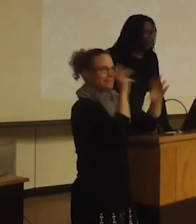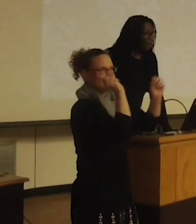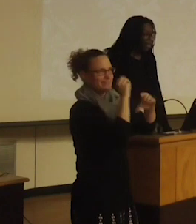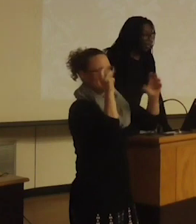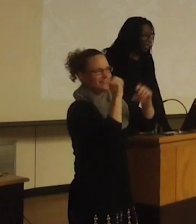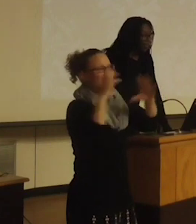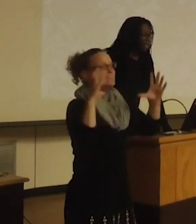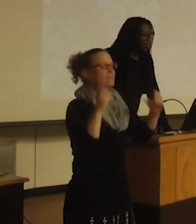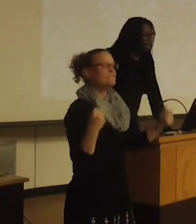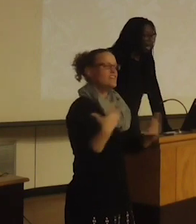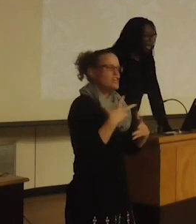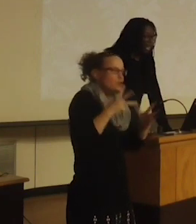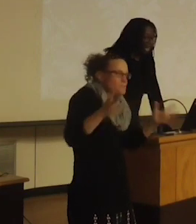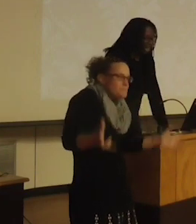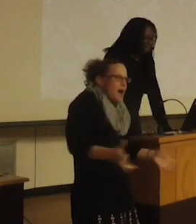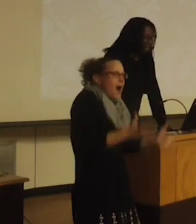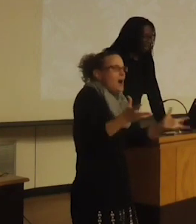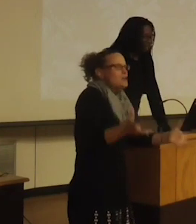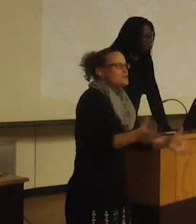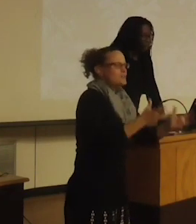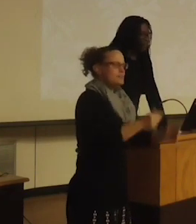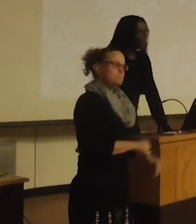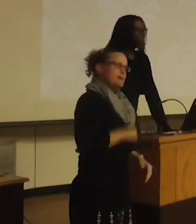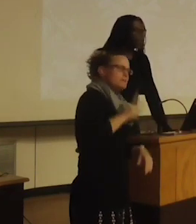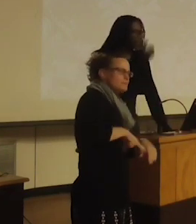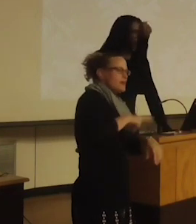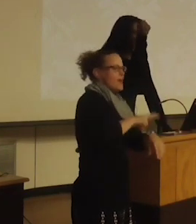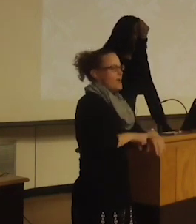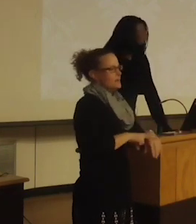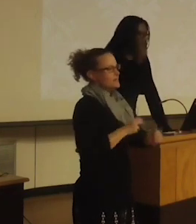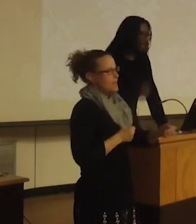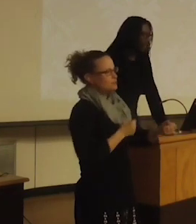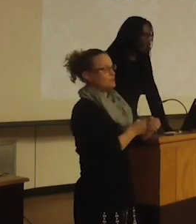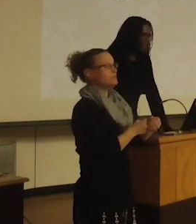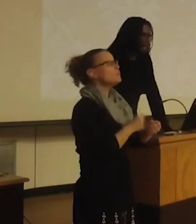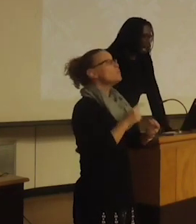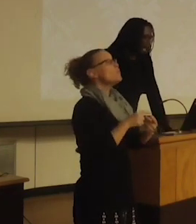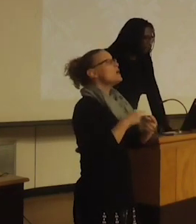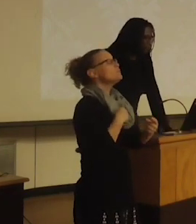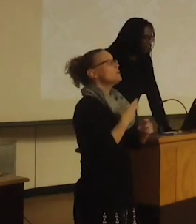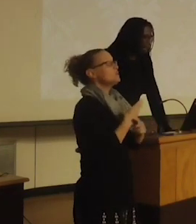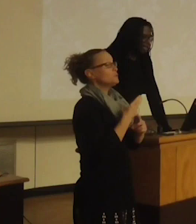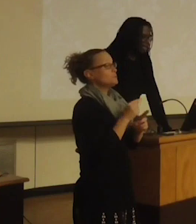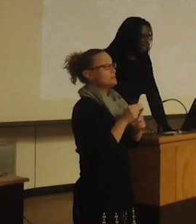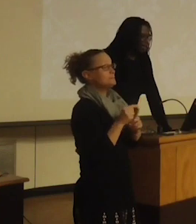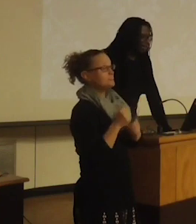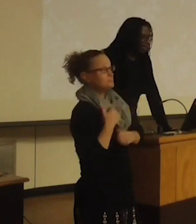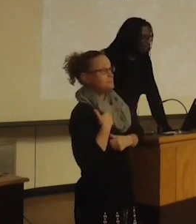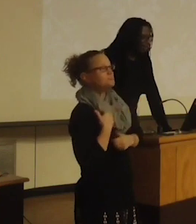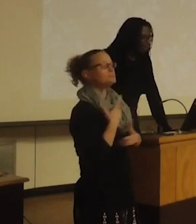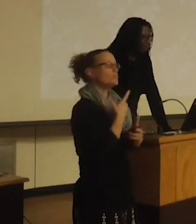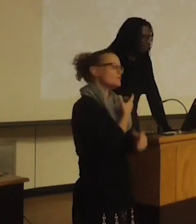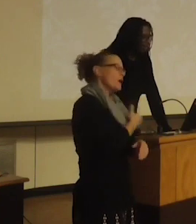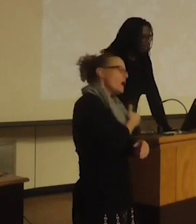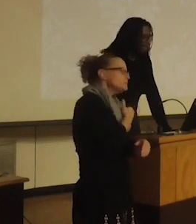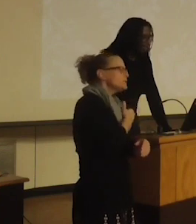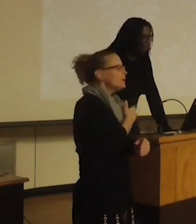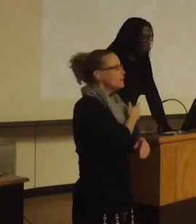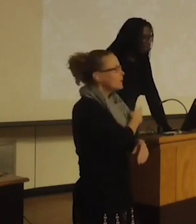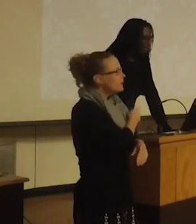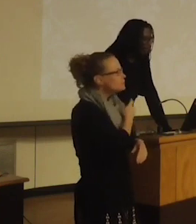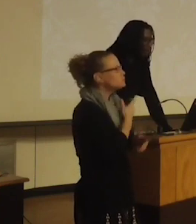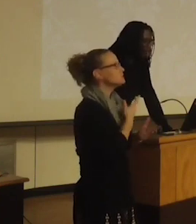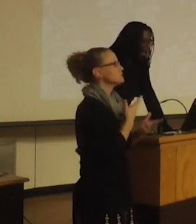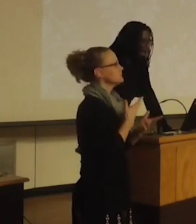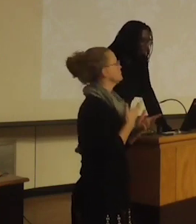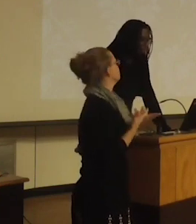Very fear-mongering, patriotic, nationalistic tropes whenever we invoke the military. Hospital patients, nursing home residents who will eat